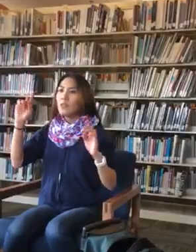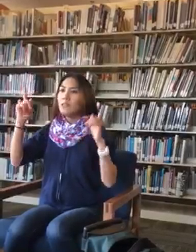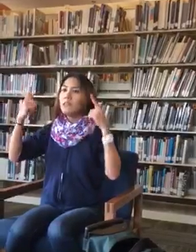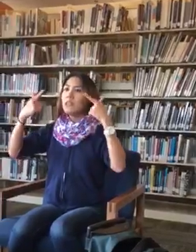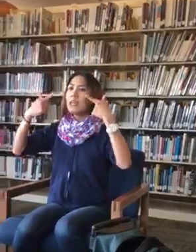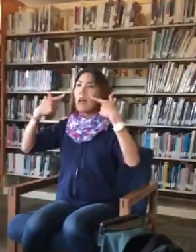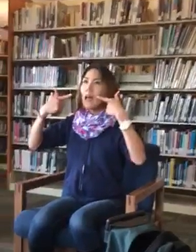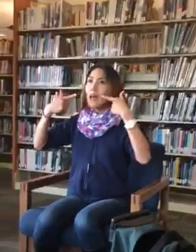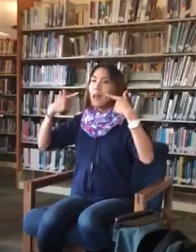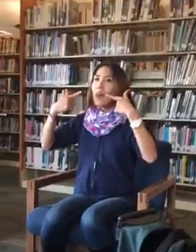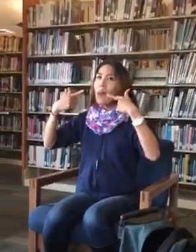is the